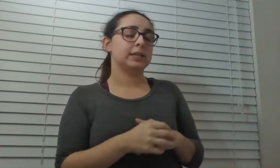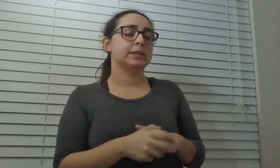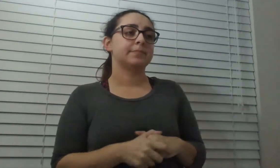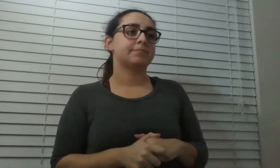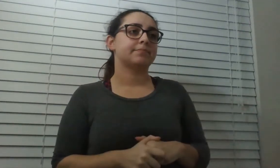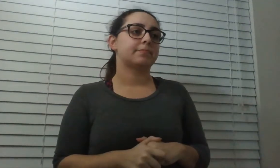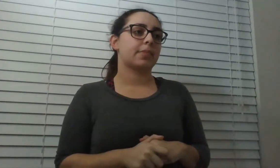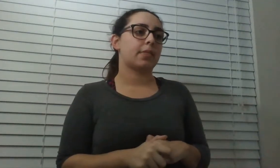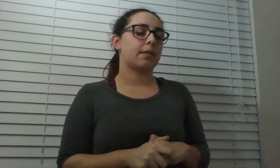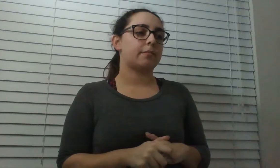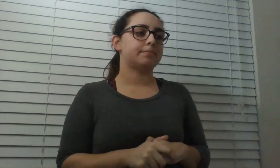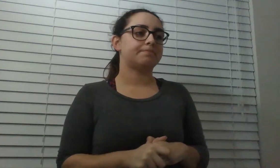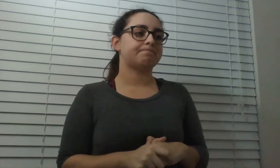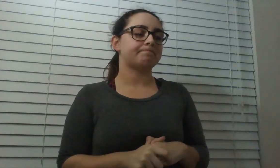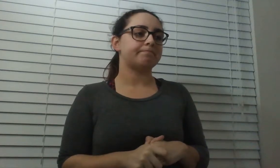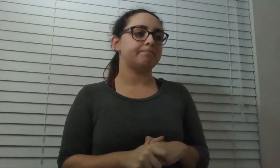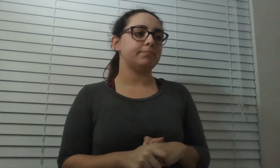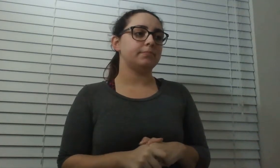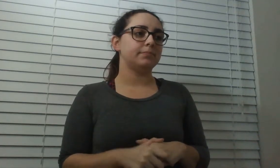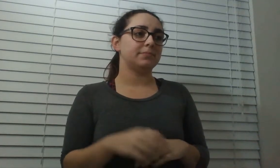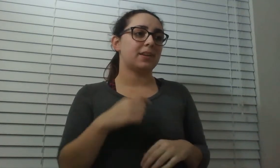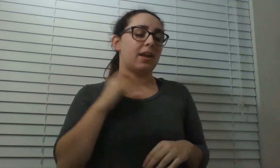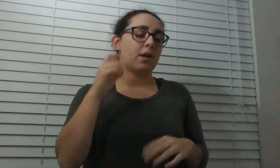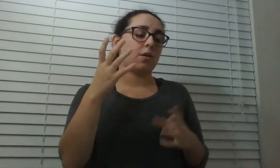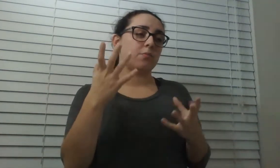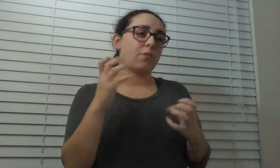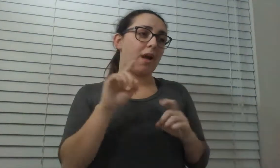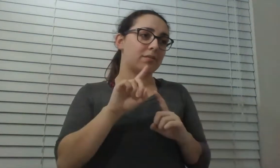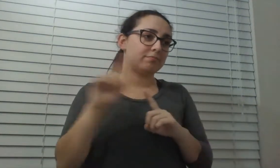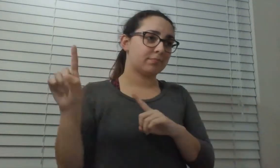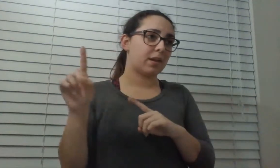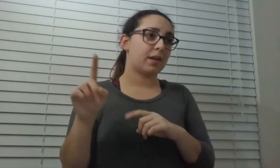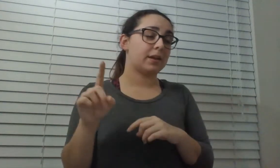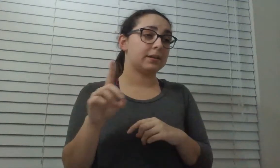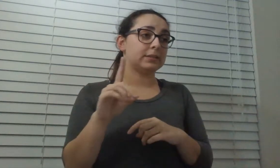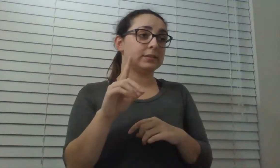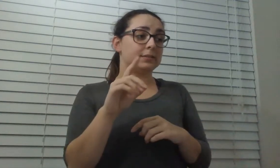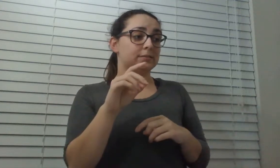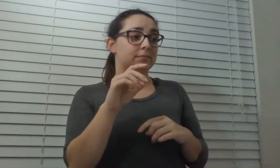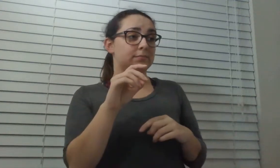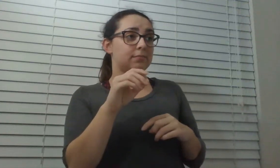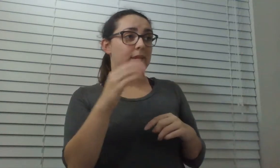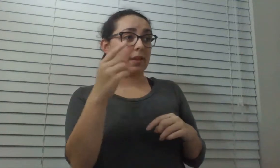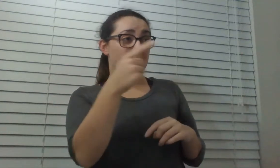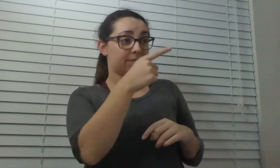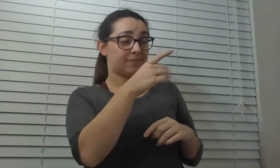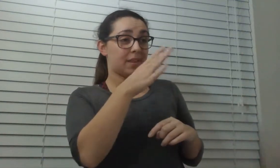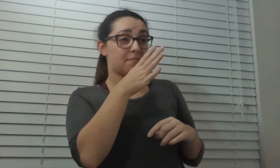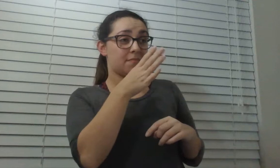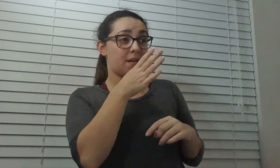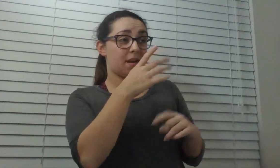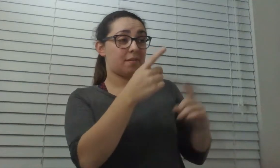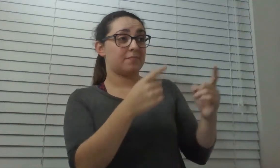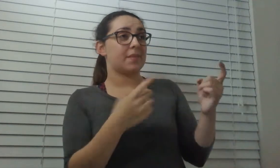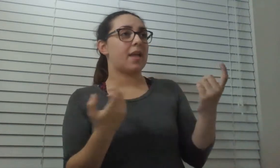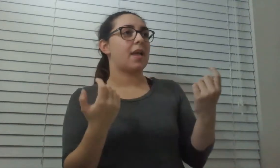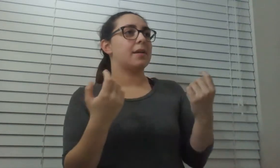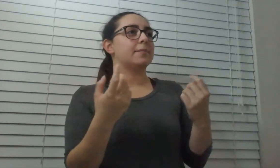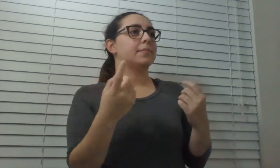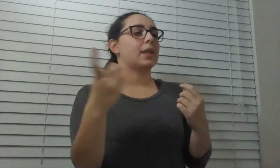And I was about to leave when David's mom apparently asked him to go get something, and he left, and